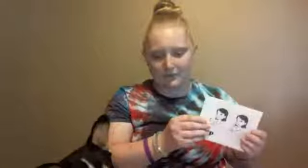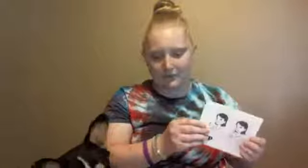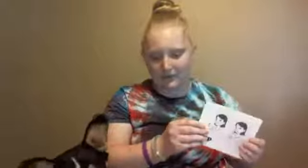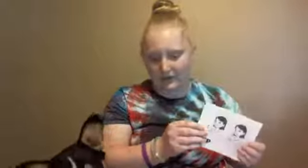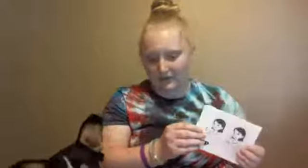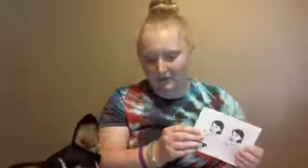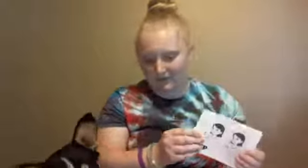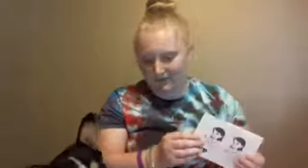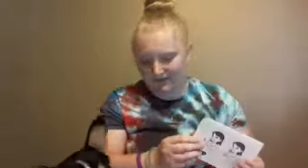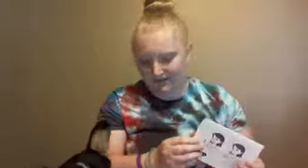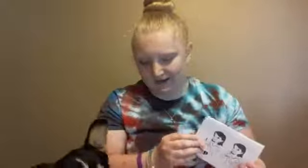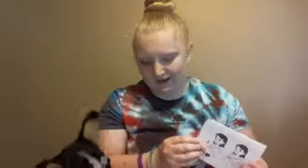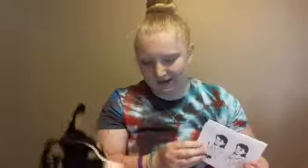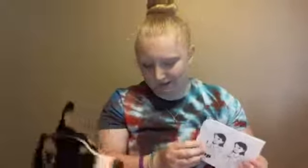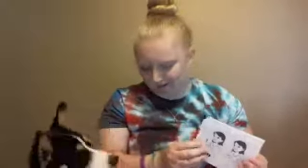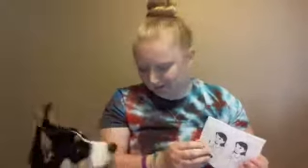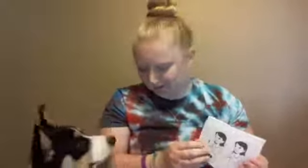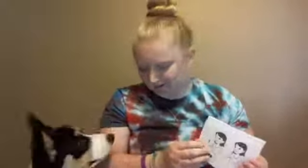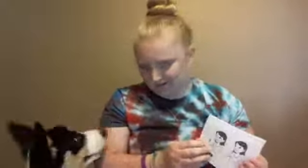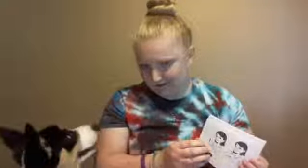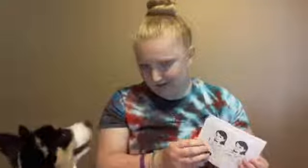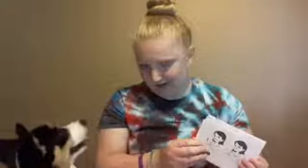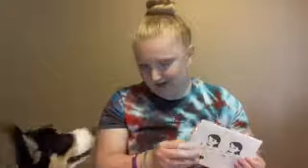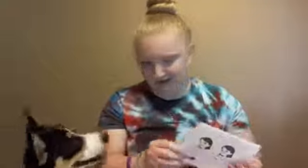Oh, and Corbin's coming to say hi. Hi.